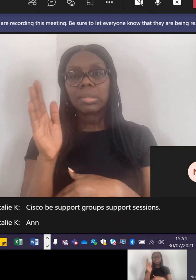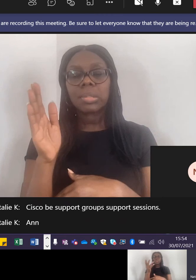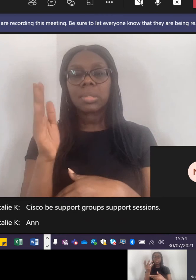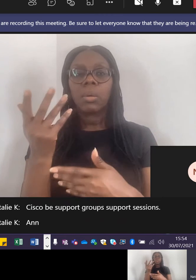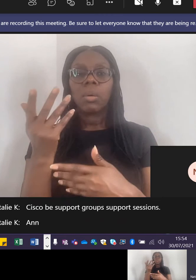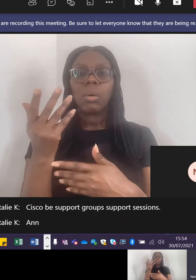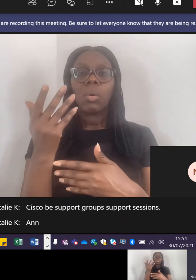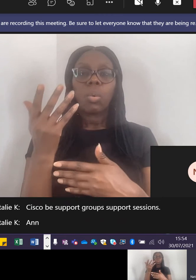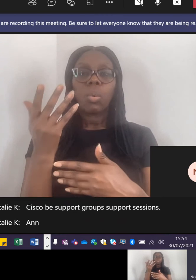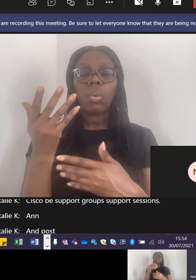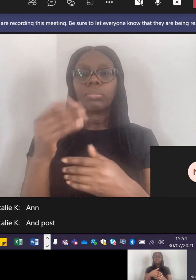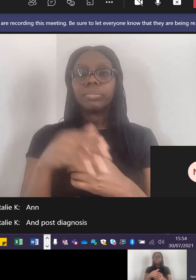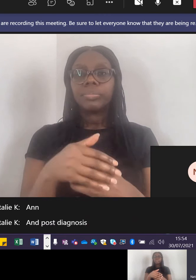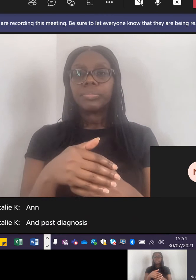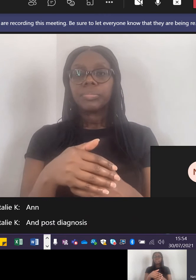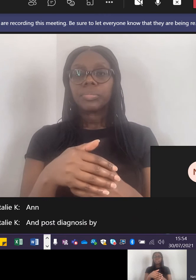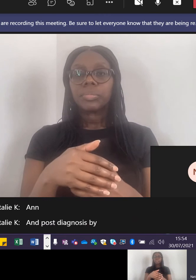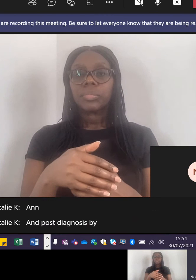post-diagnostic